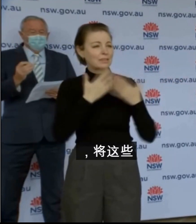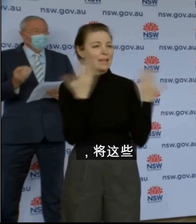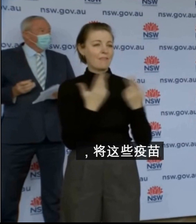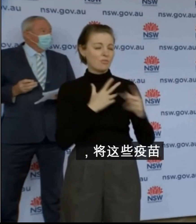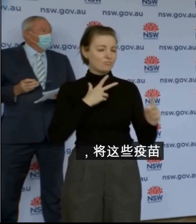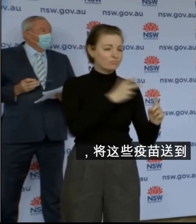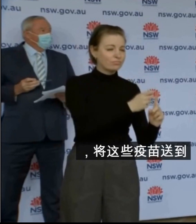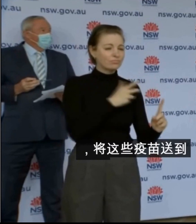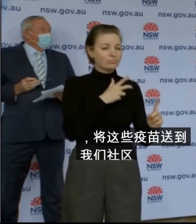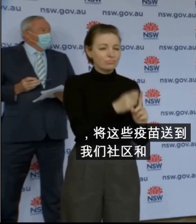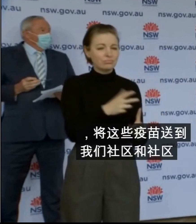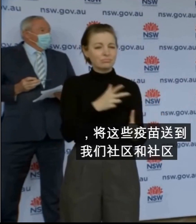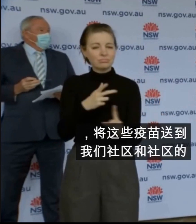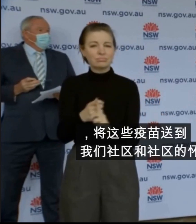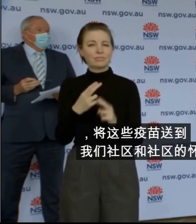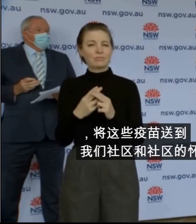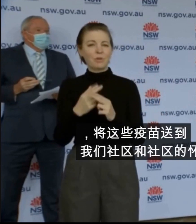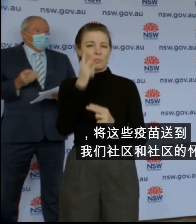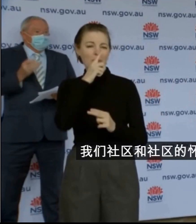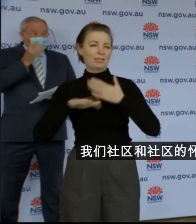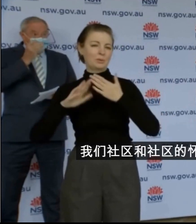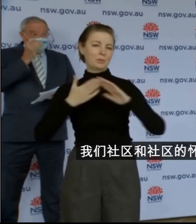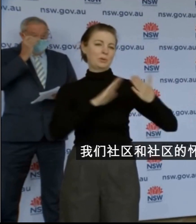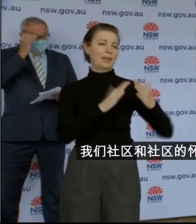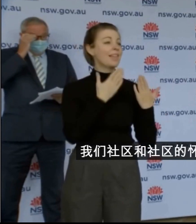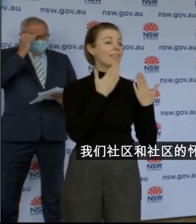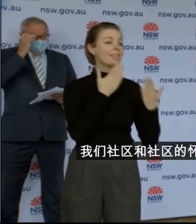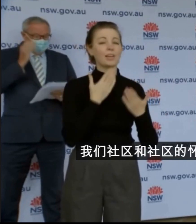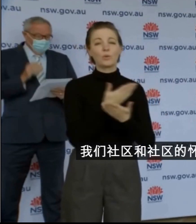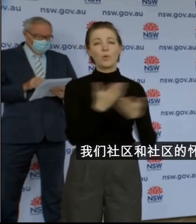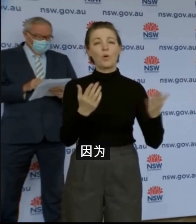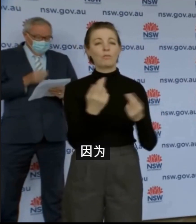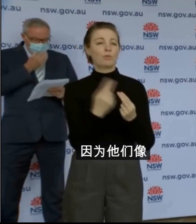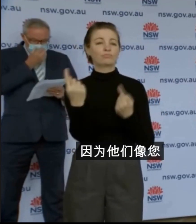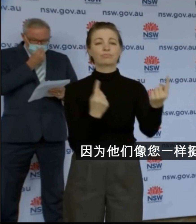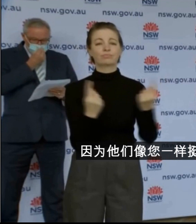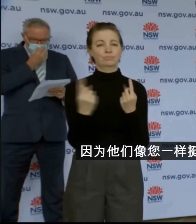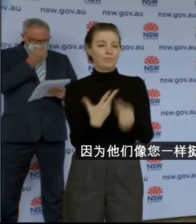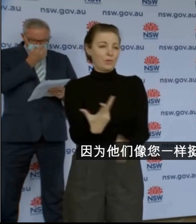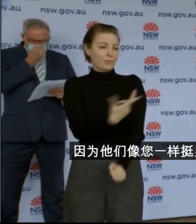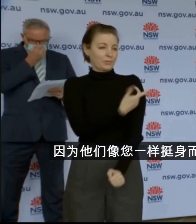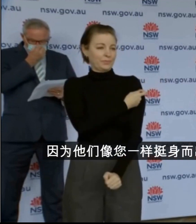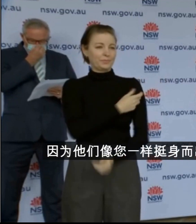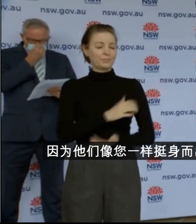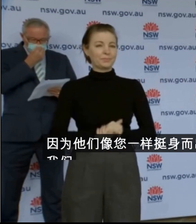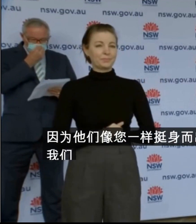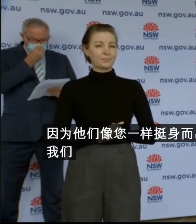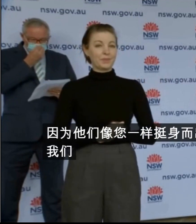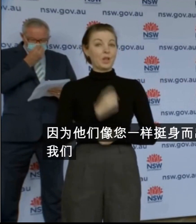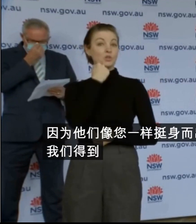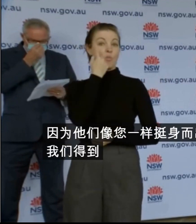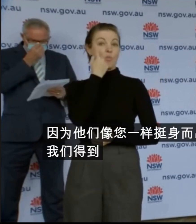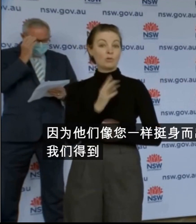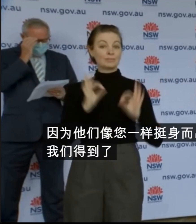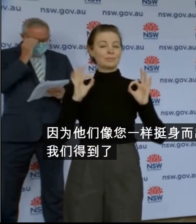these vaccines into the arms of our community, and also the community for coming forward. As you know, we have Sports Super Sunday